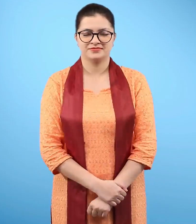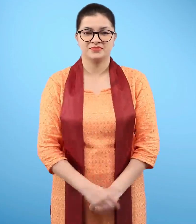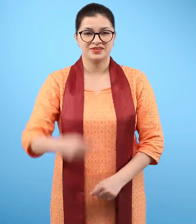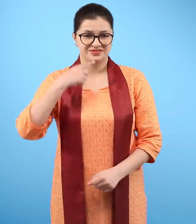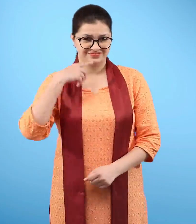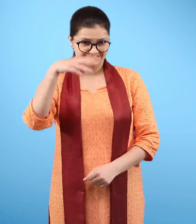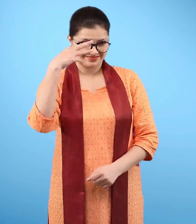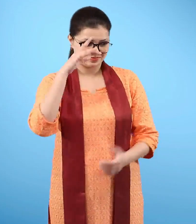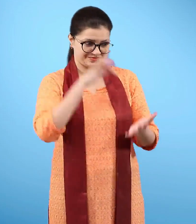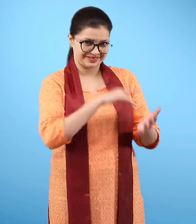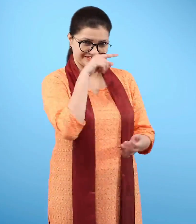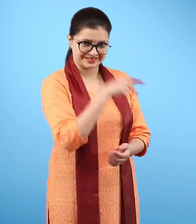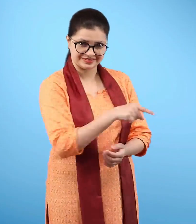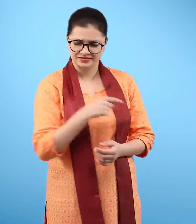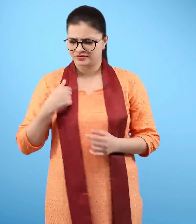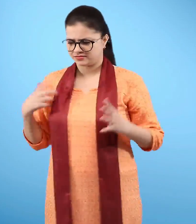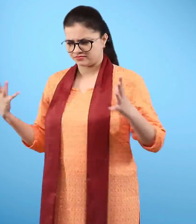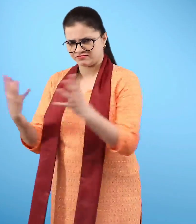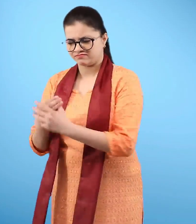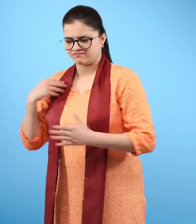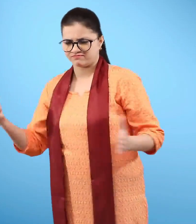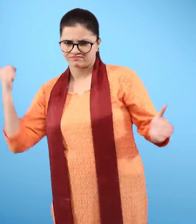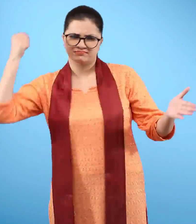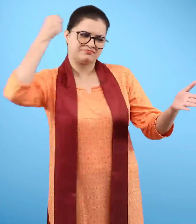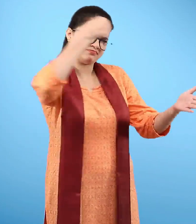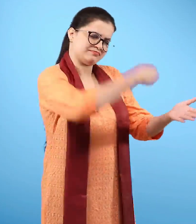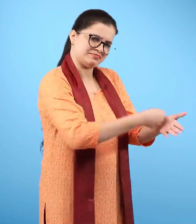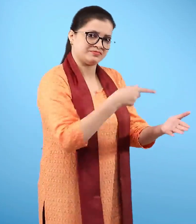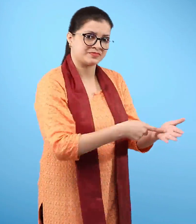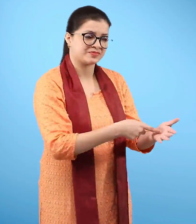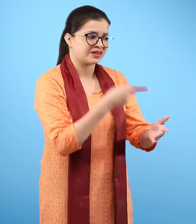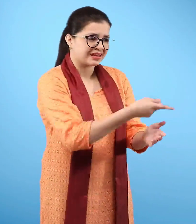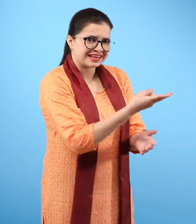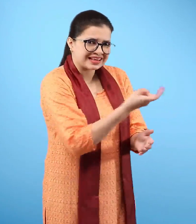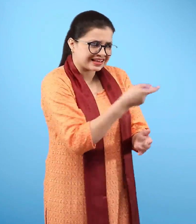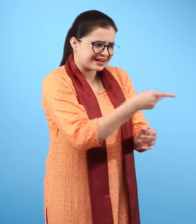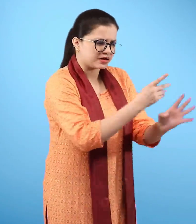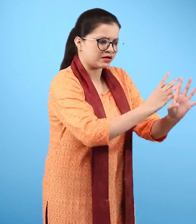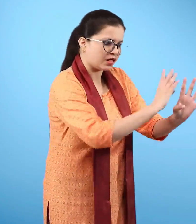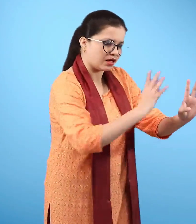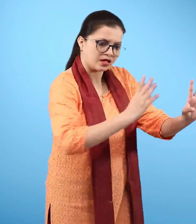When we reached Red Fort, there was a long queue for tickets.